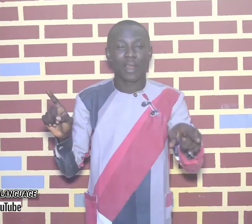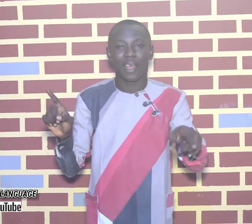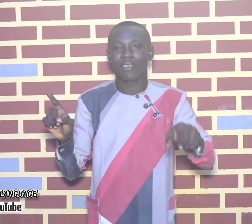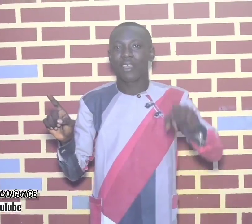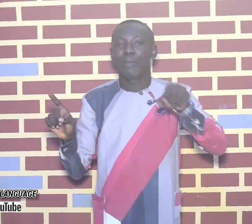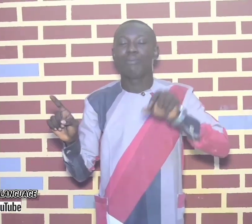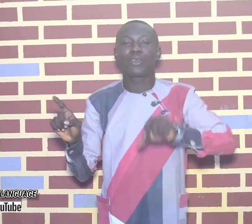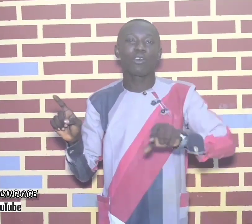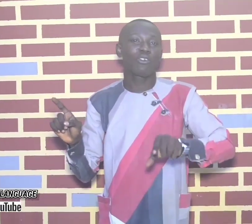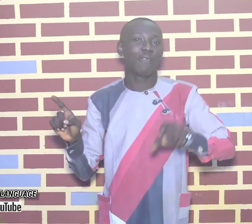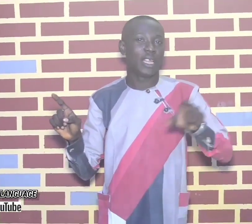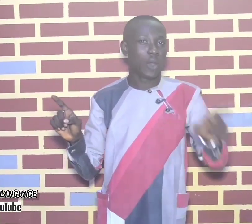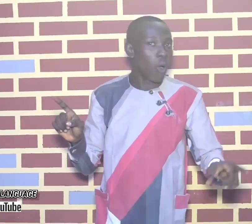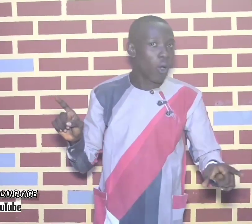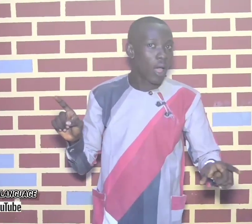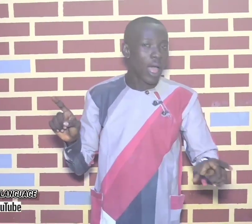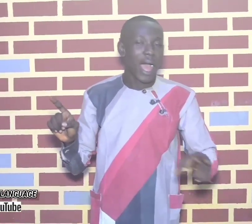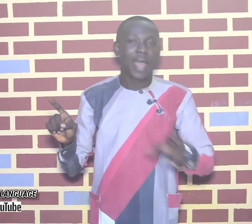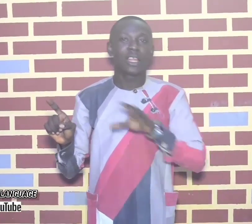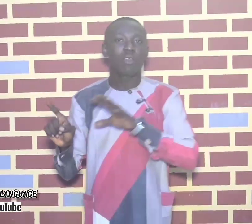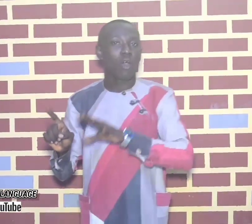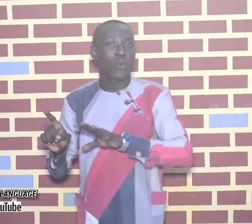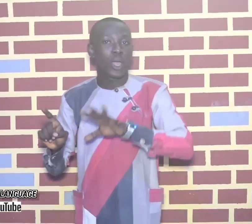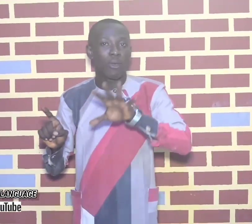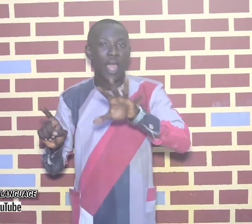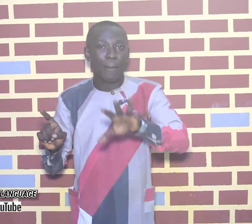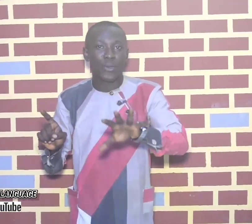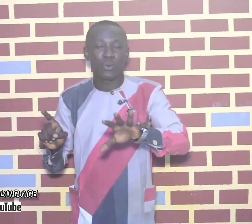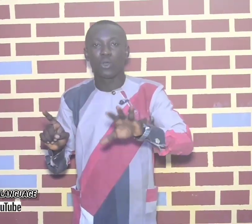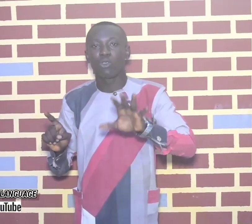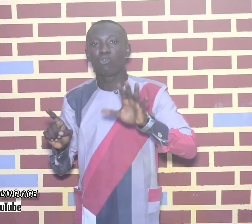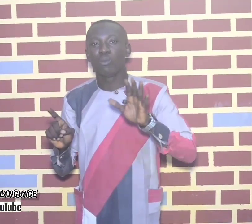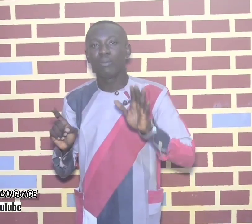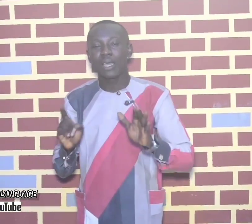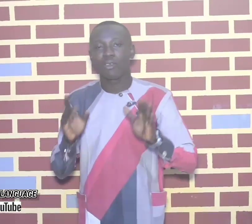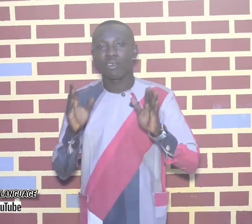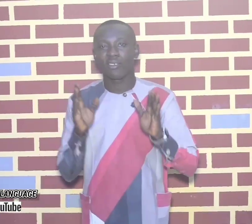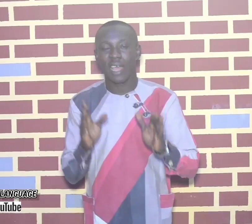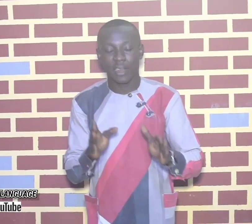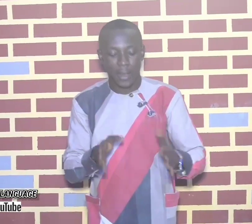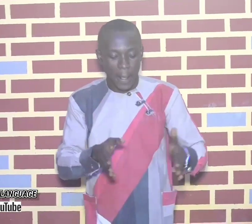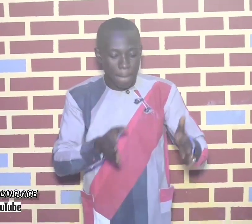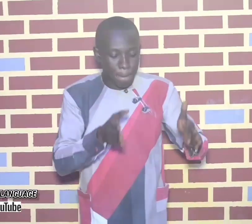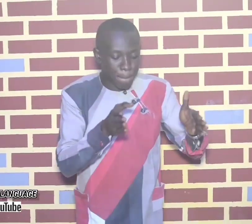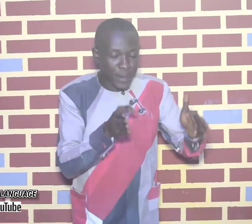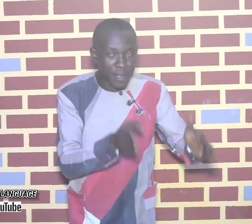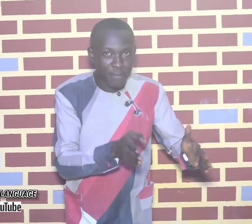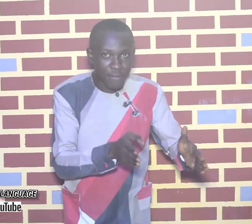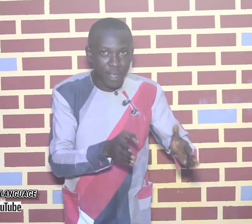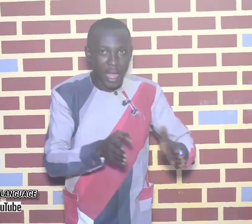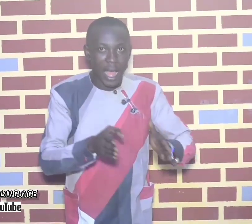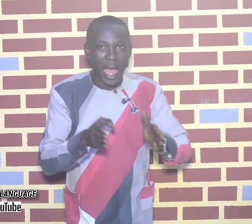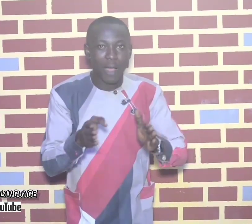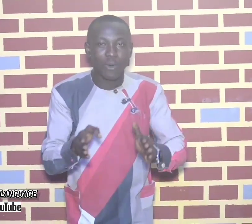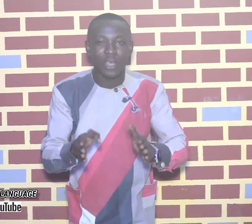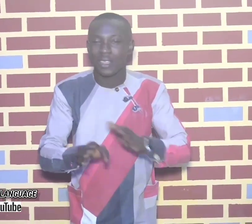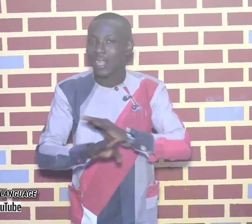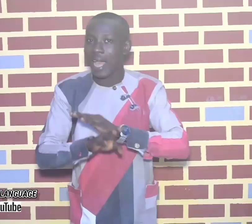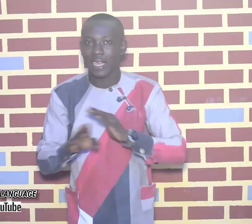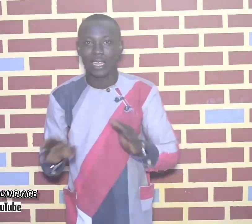last because of the law, and the law will help you to make your sign brief, accurate, and clear.